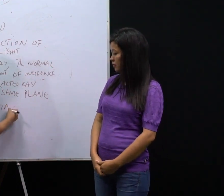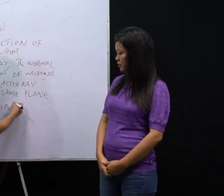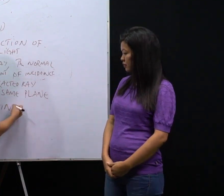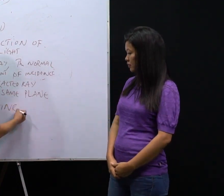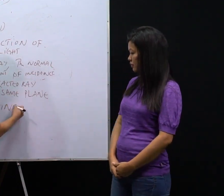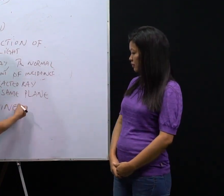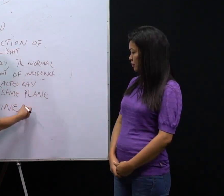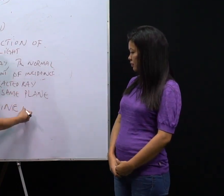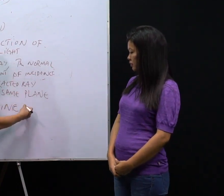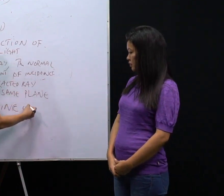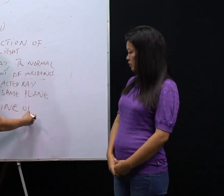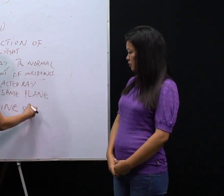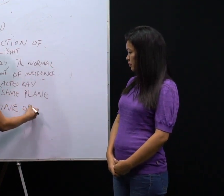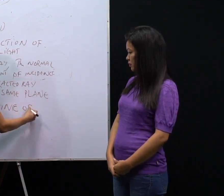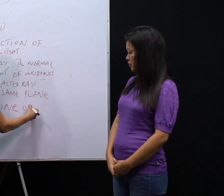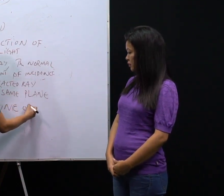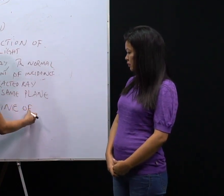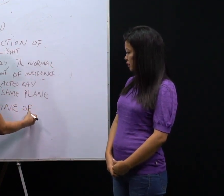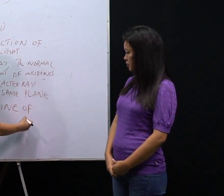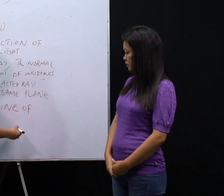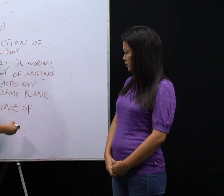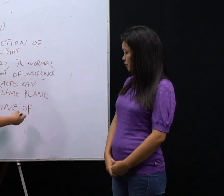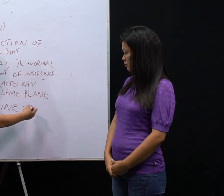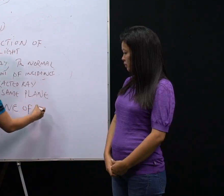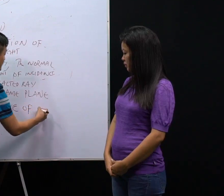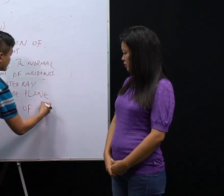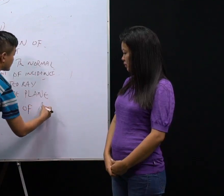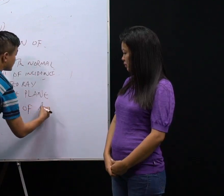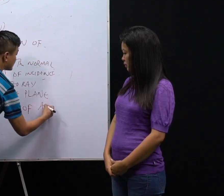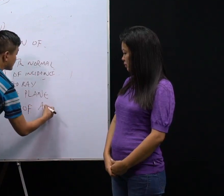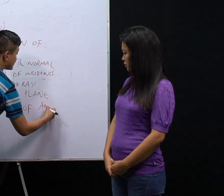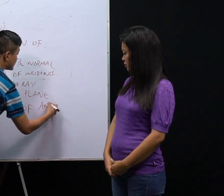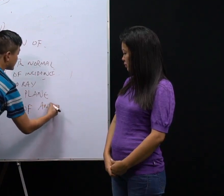of sine of